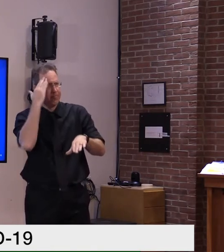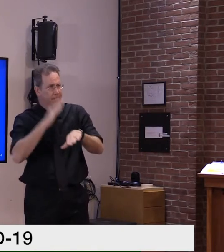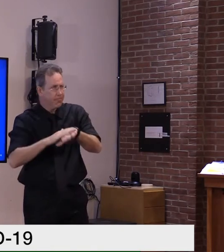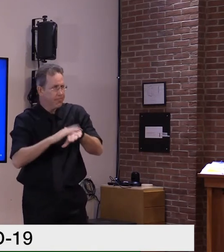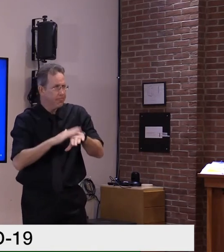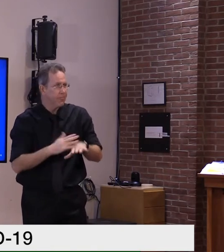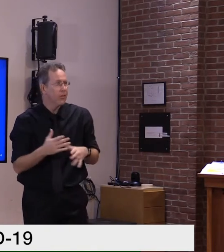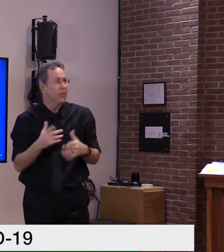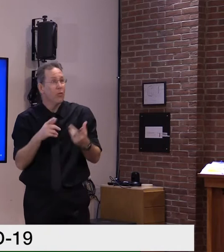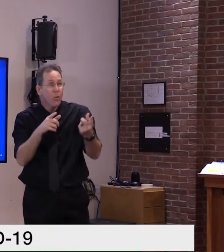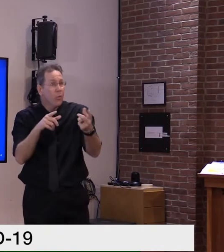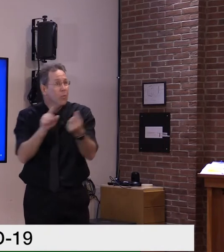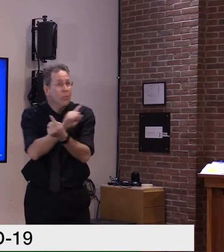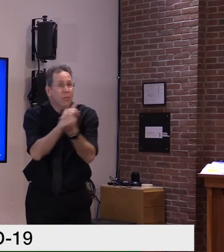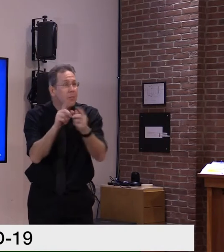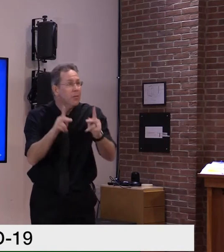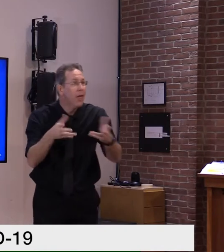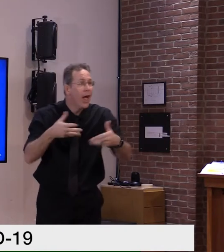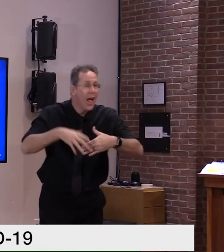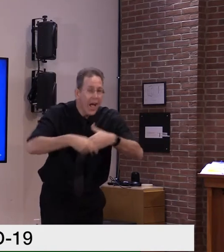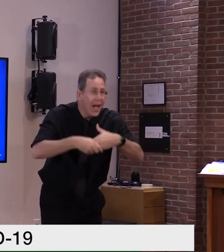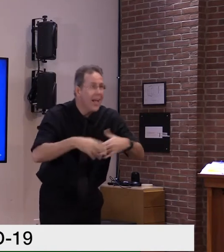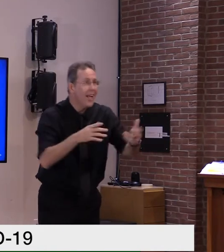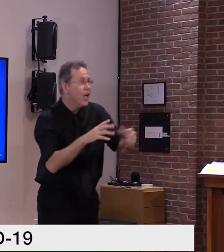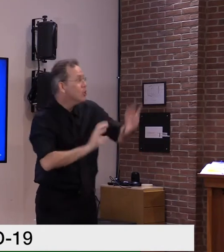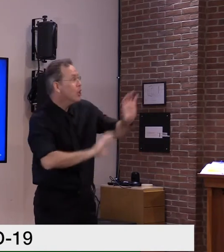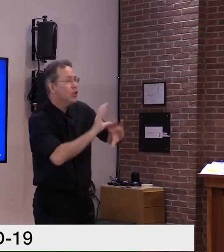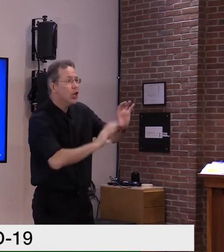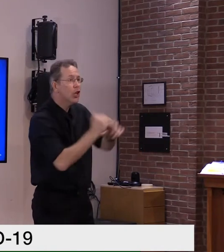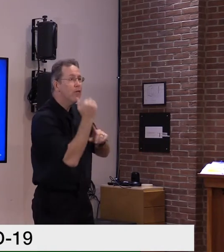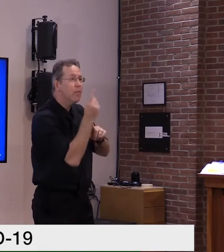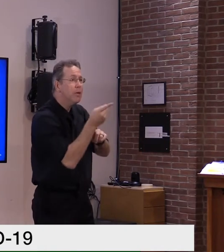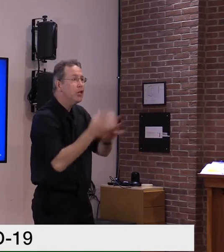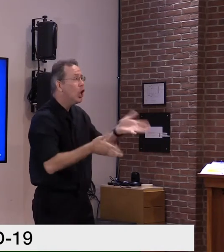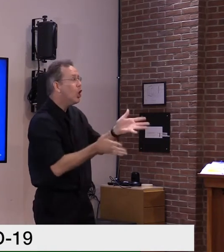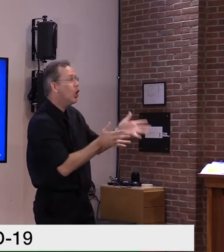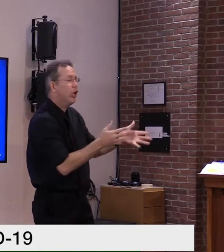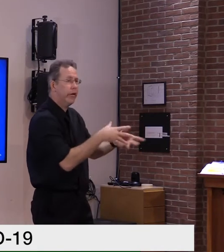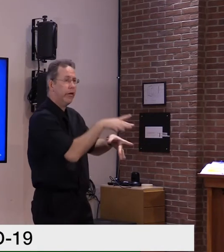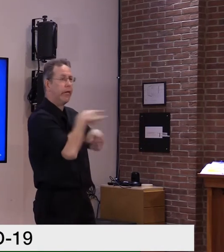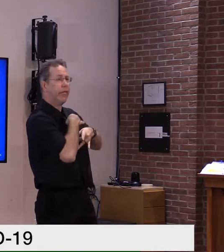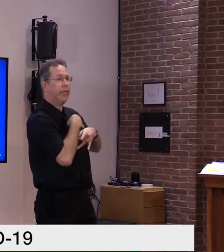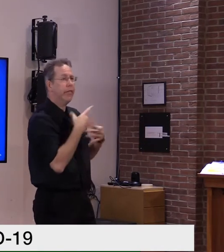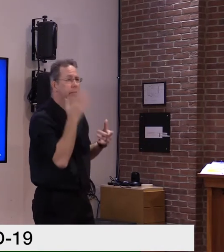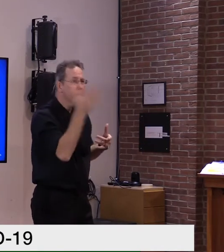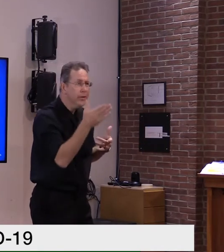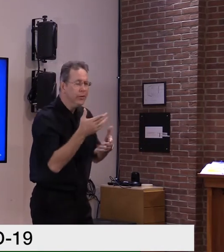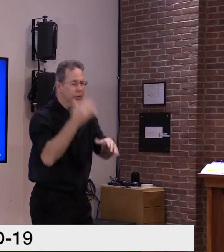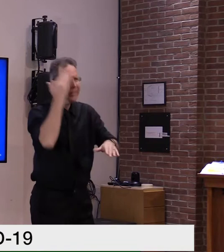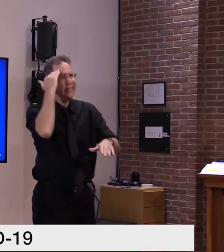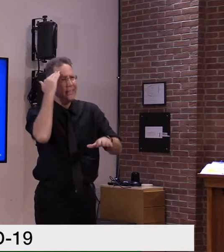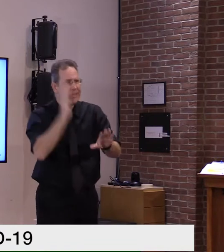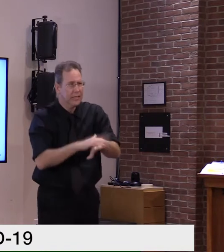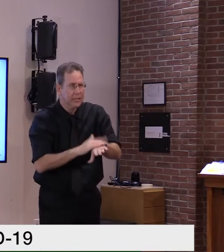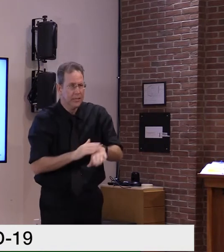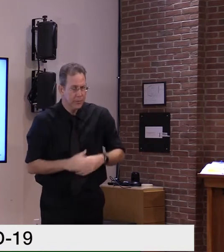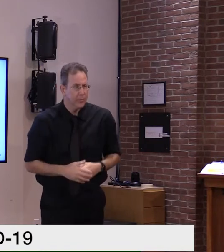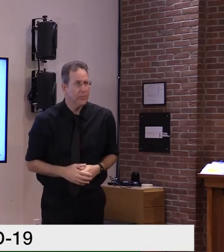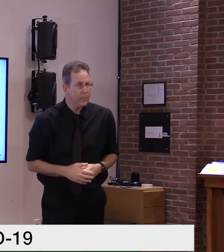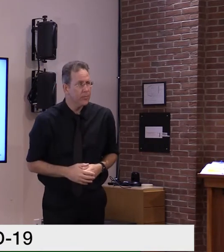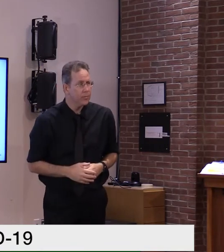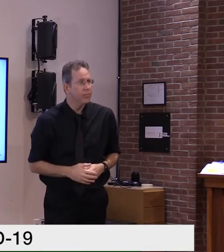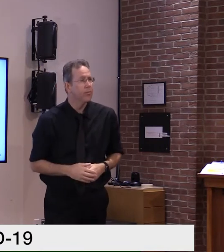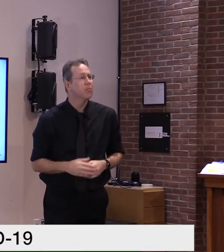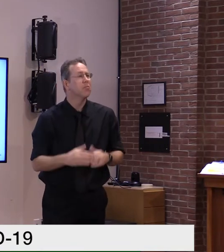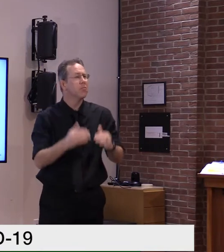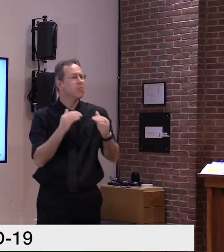follow the guidance. Finally, turning to our weekly updates on K through 12, higher education, and long-term care facilities. Looking at the